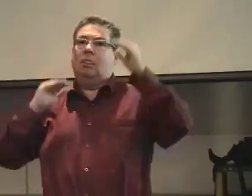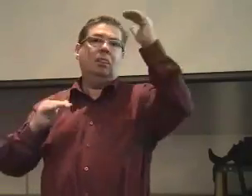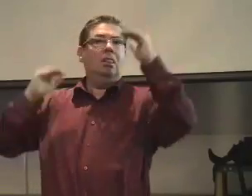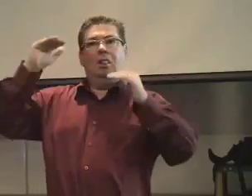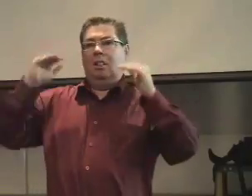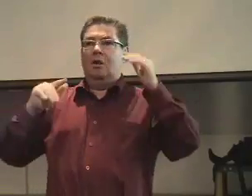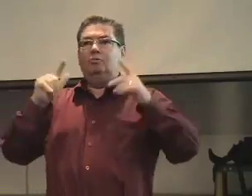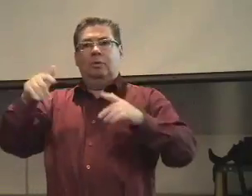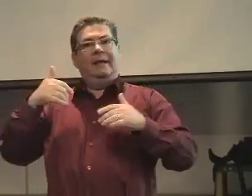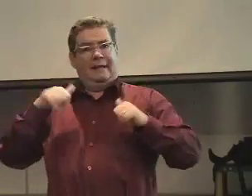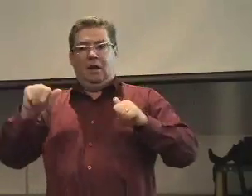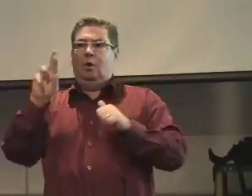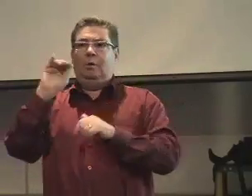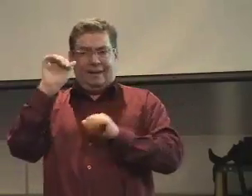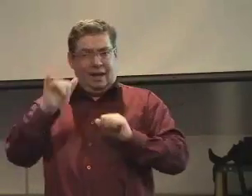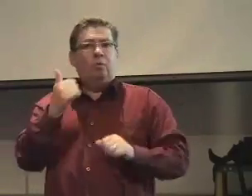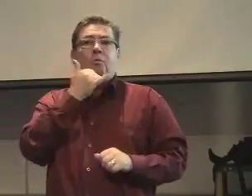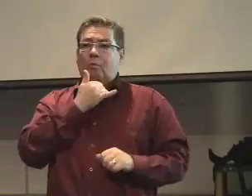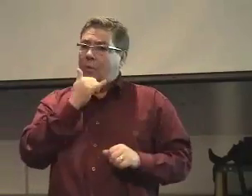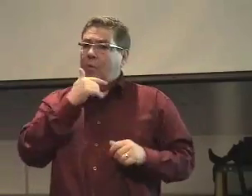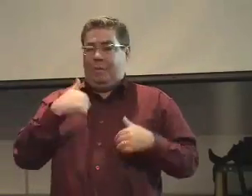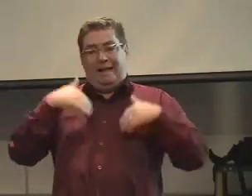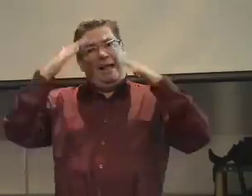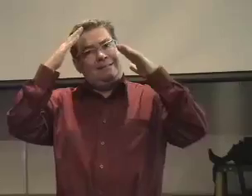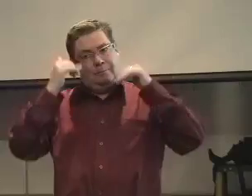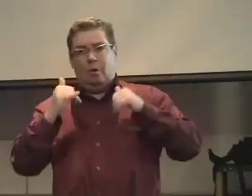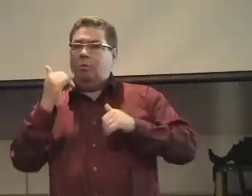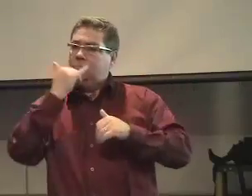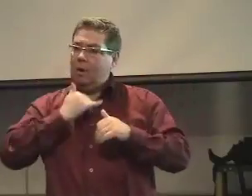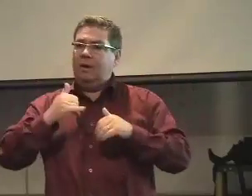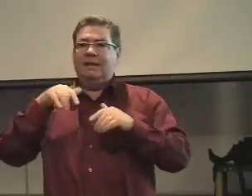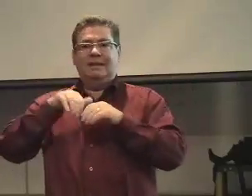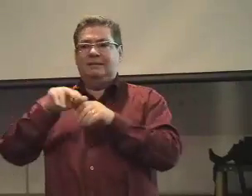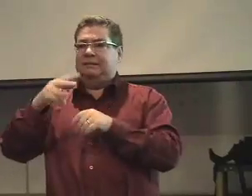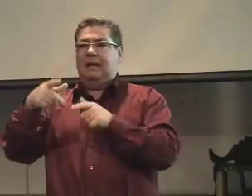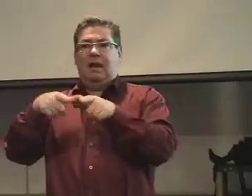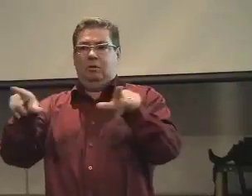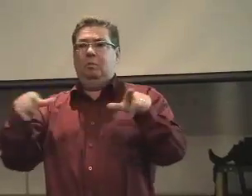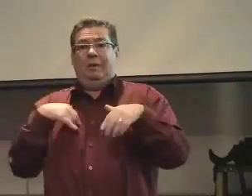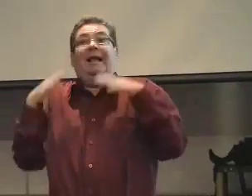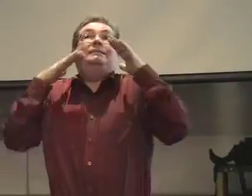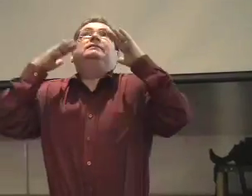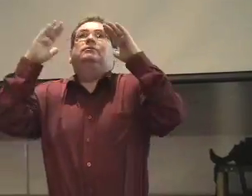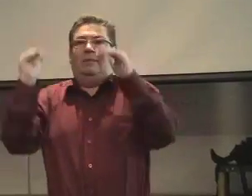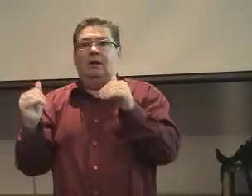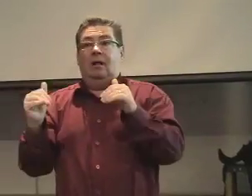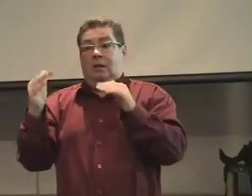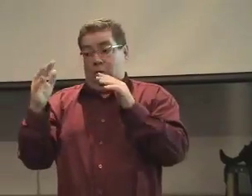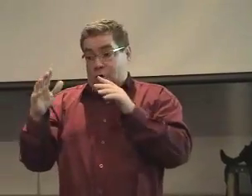risks, you can be wrong. We expect you to be wrong in your second language. That's how you learn, that's how you get better.